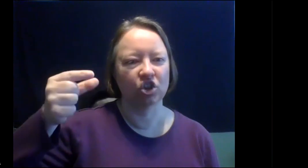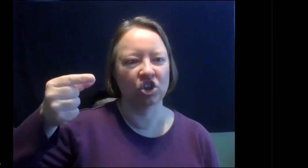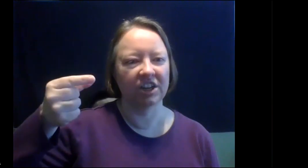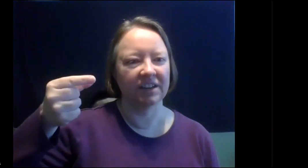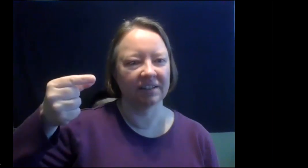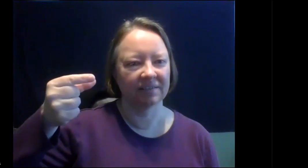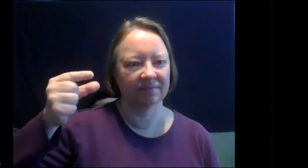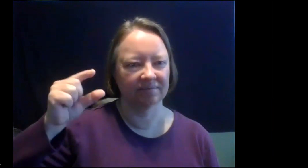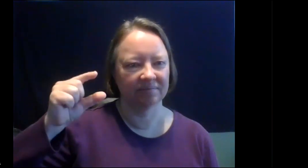G,